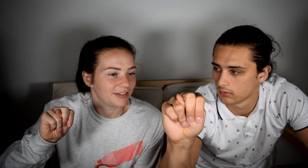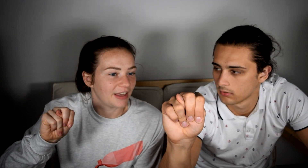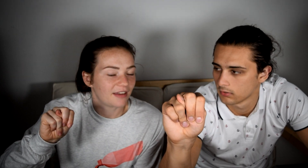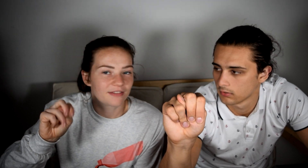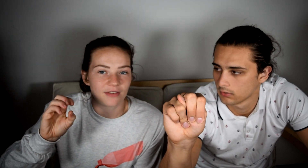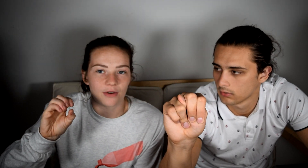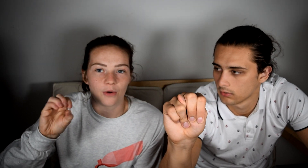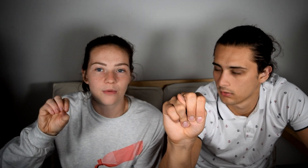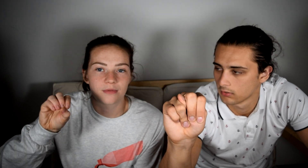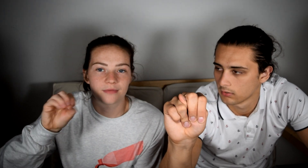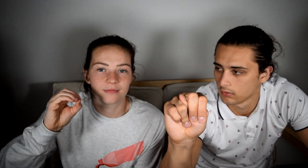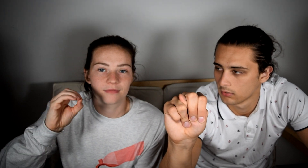Yeah. O.